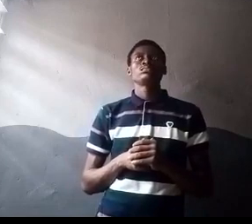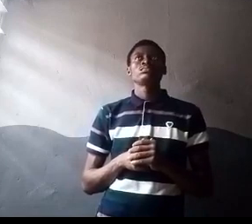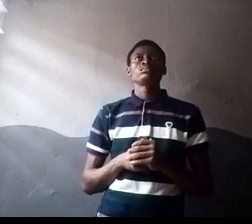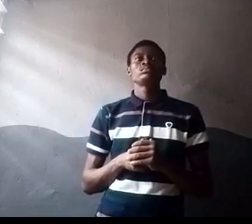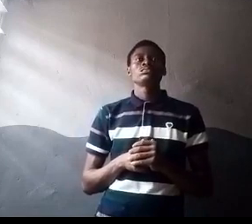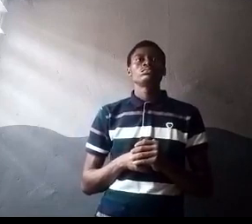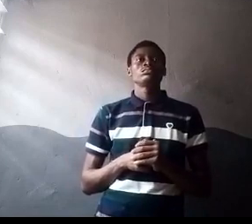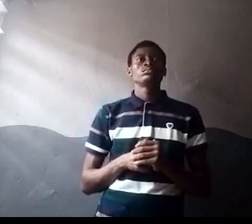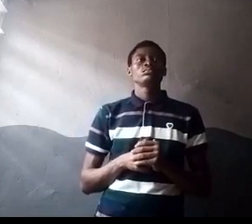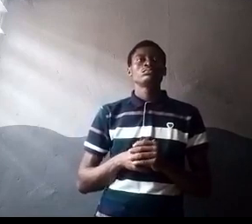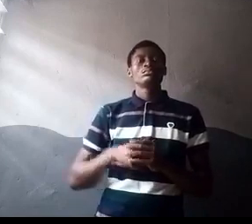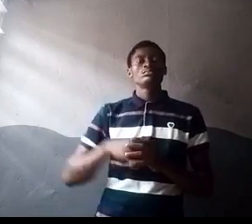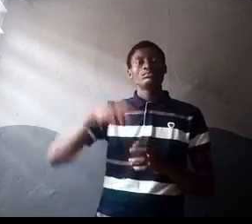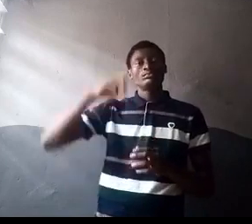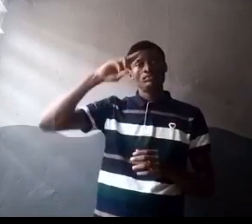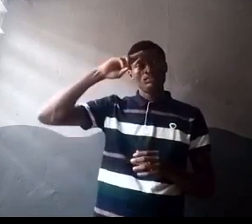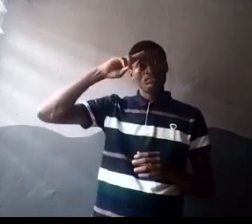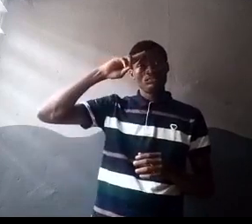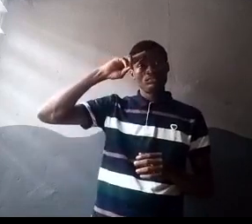Hello.